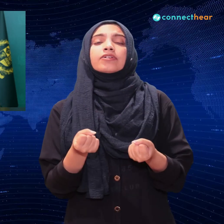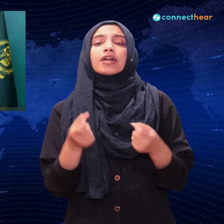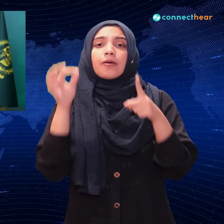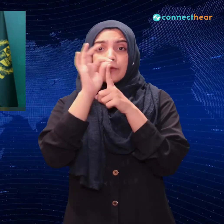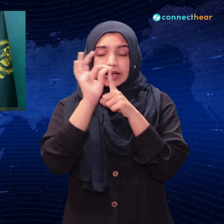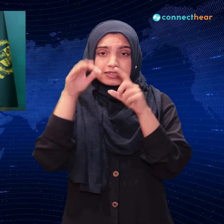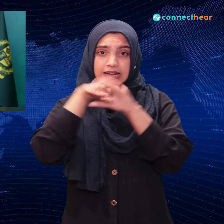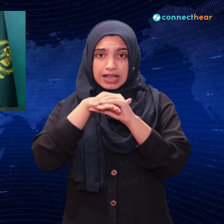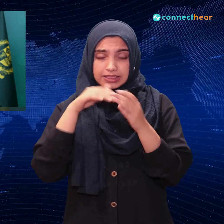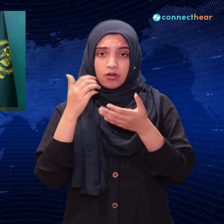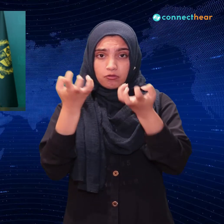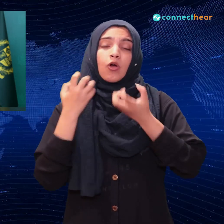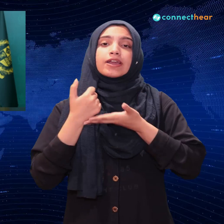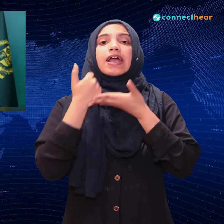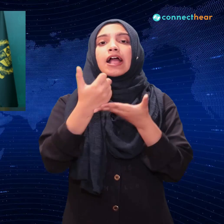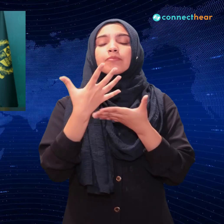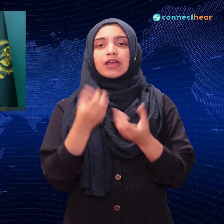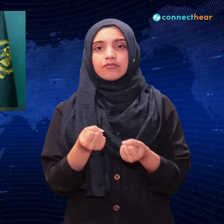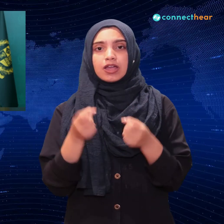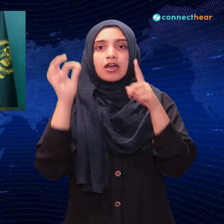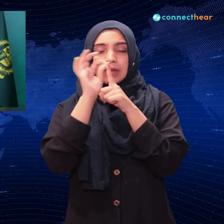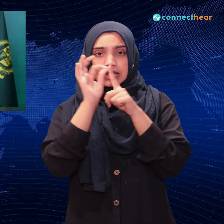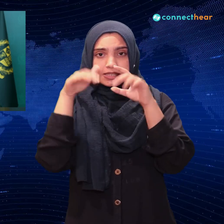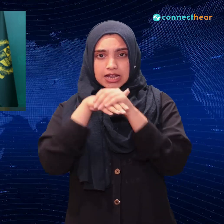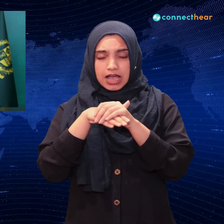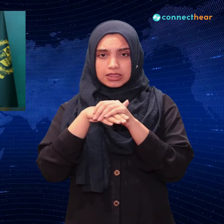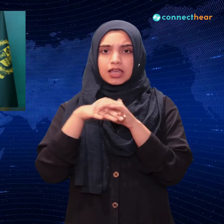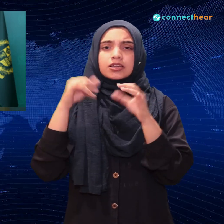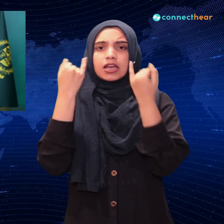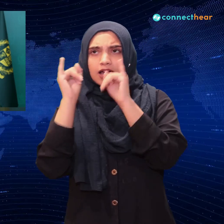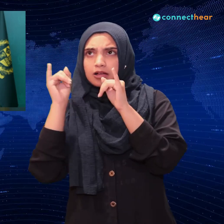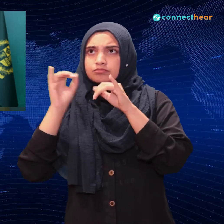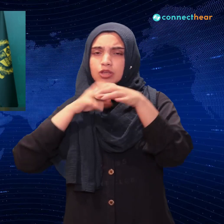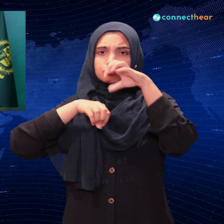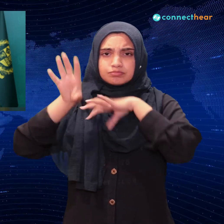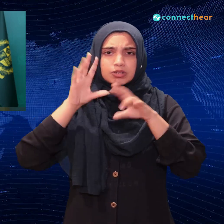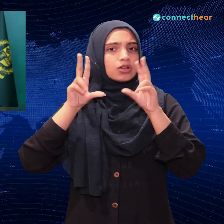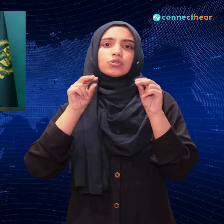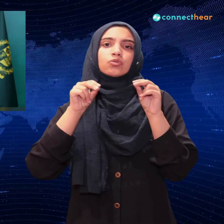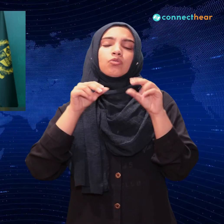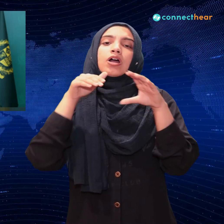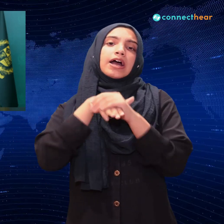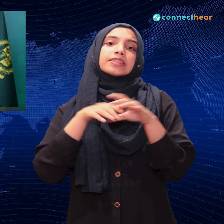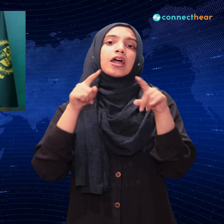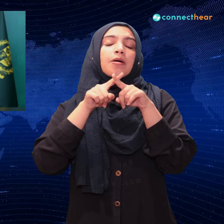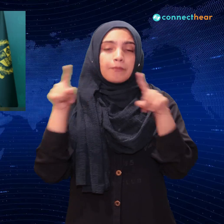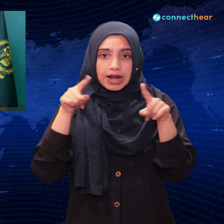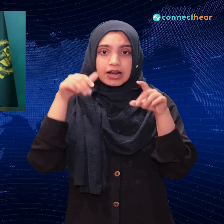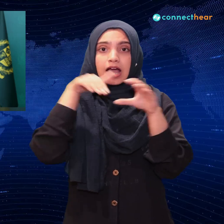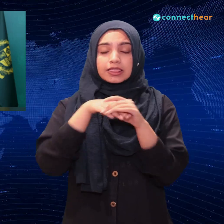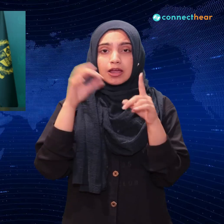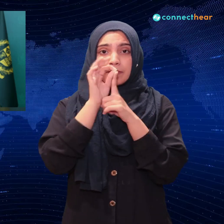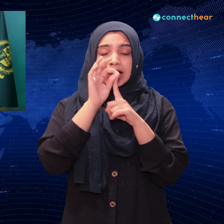Pakistan's contribution to global emissions is negligible, yet we are among the 10 most